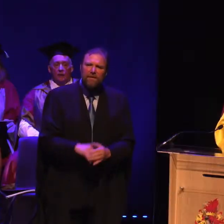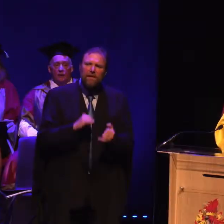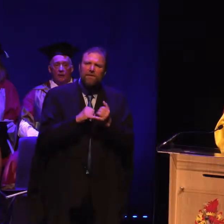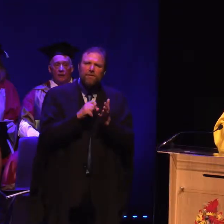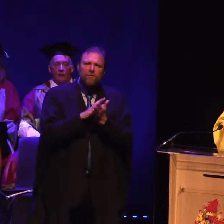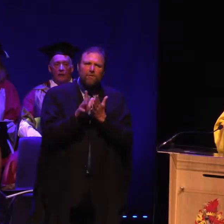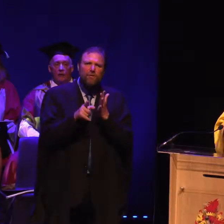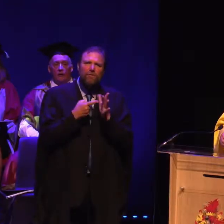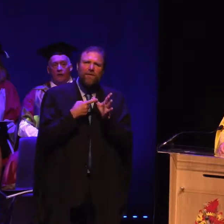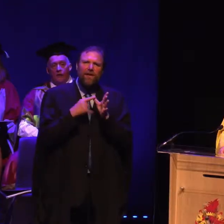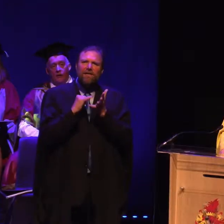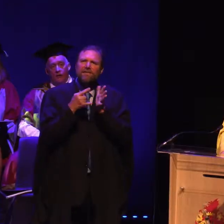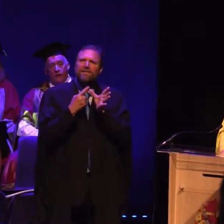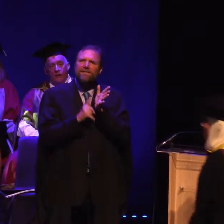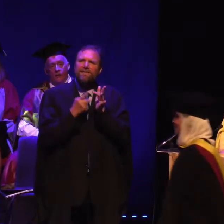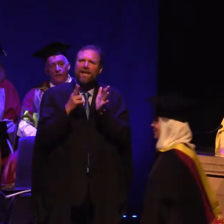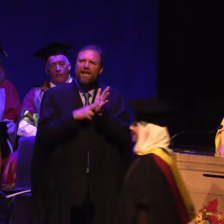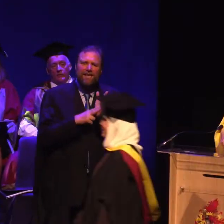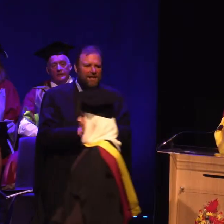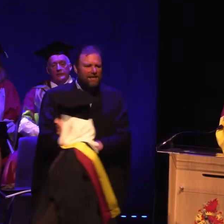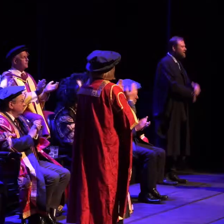Sophia Saeed.